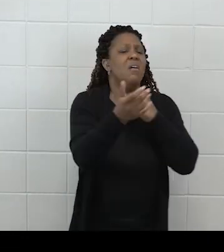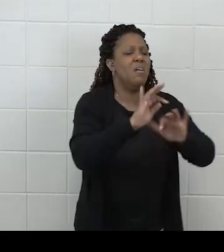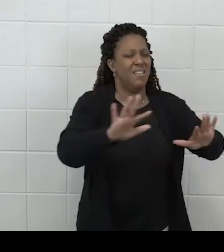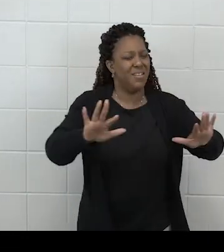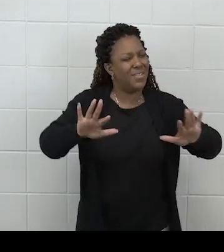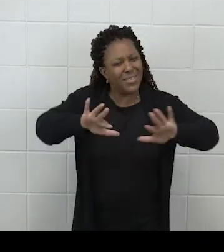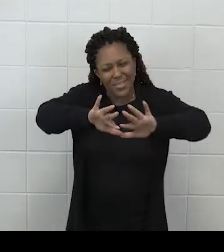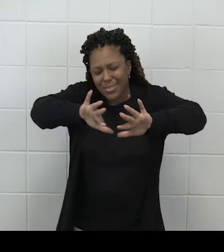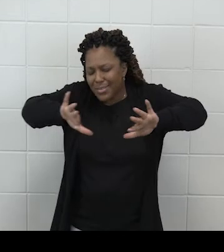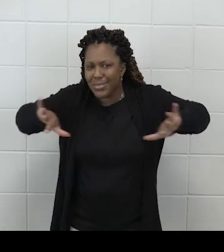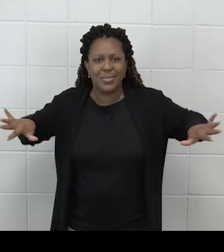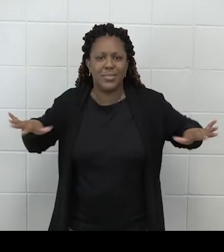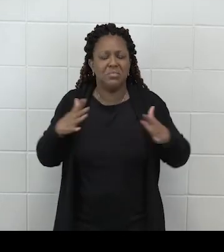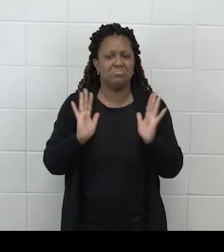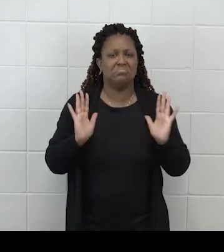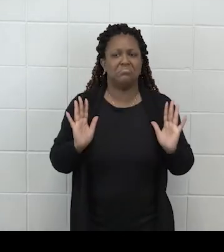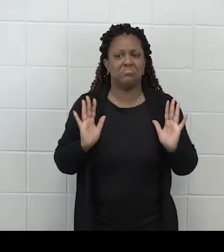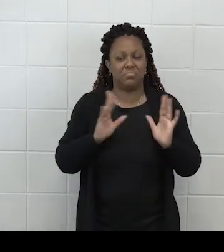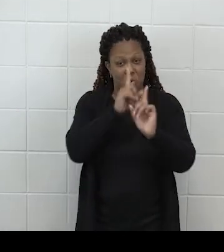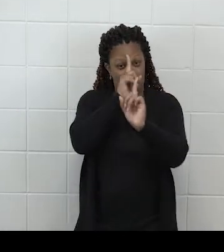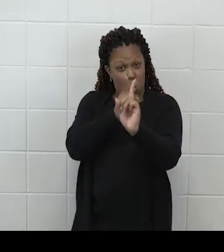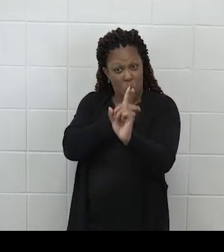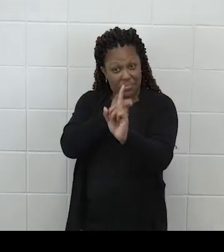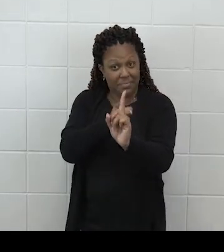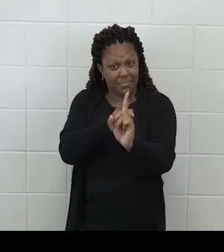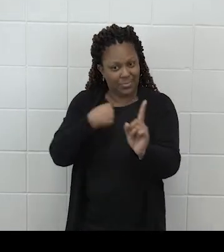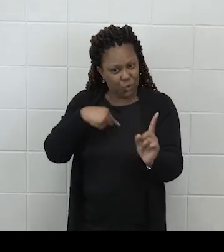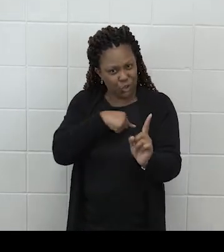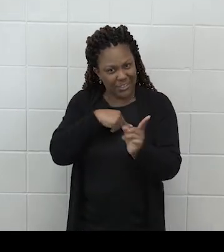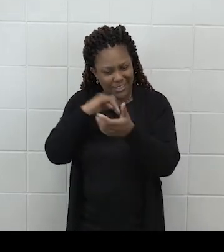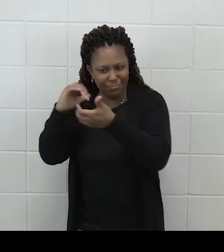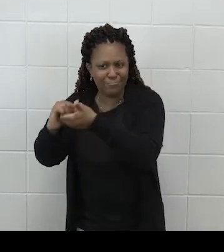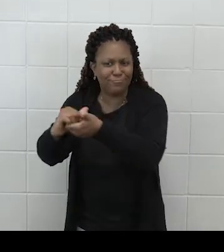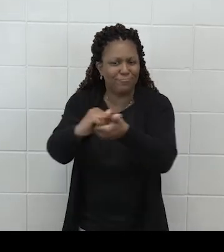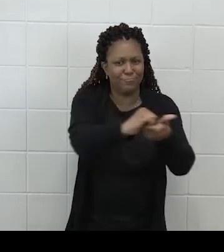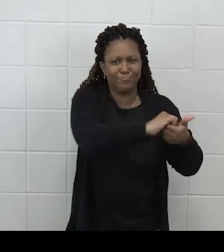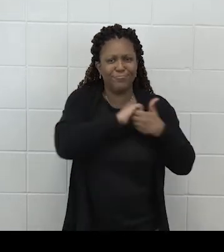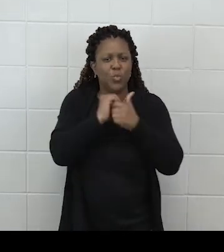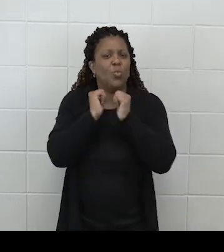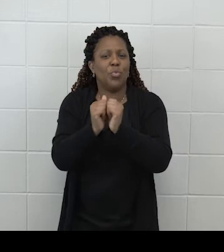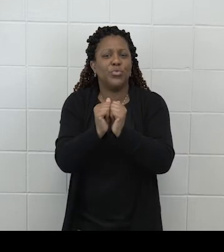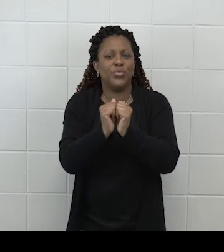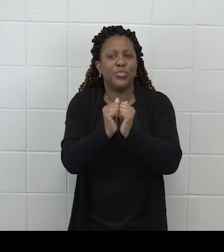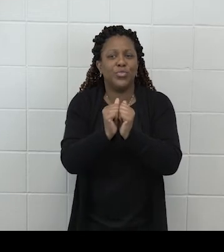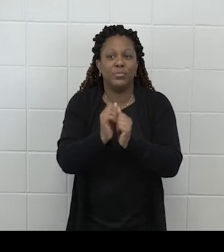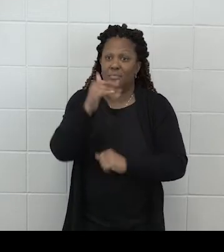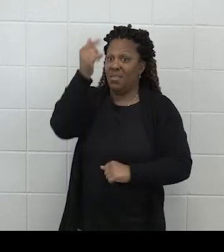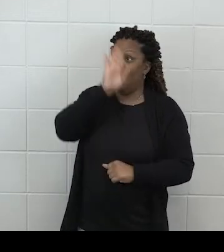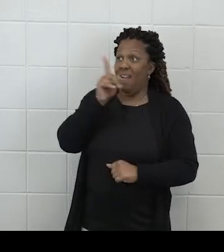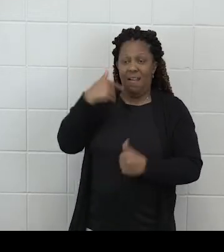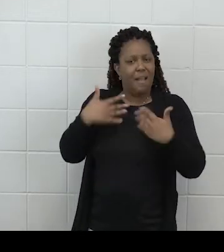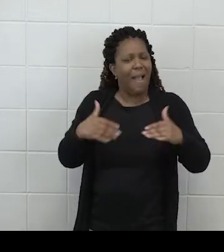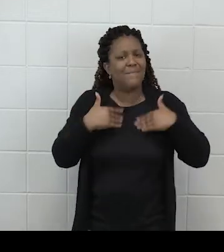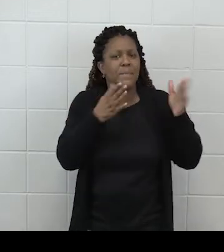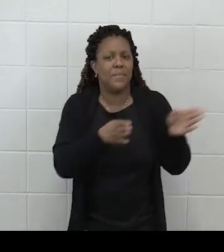Jesus has a plan. Jesus's plan. A plan to save the whole world, one